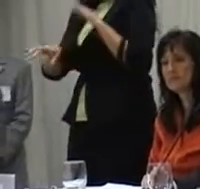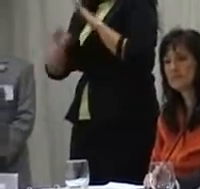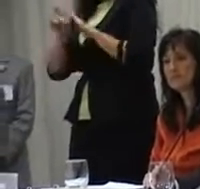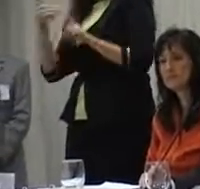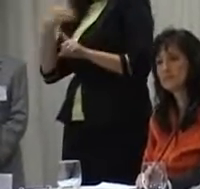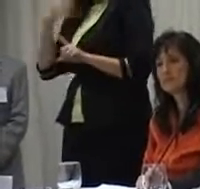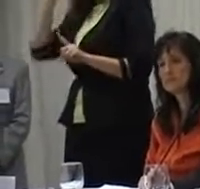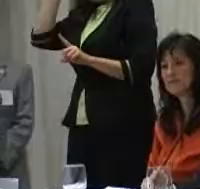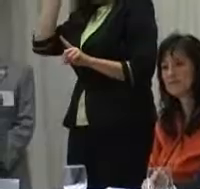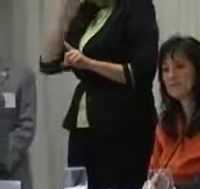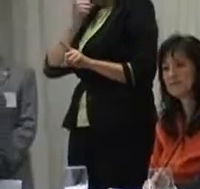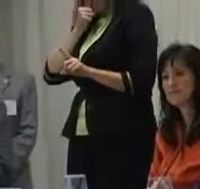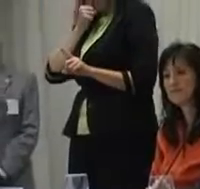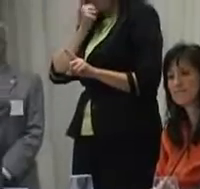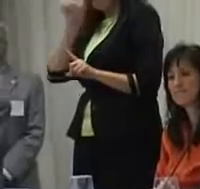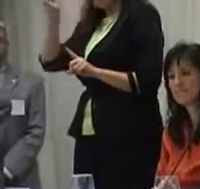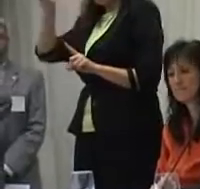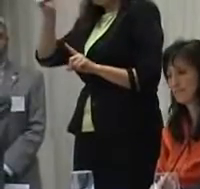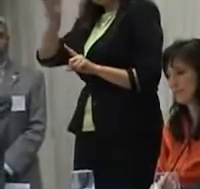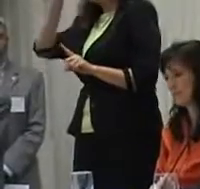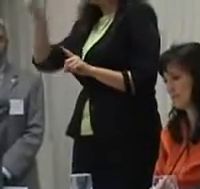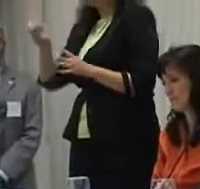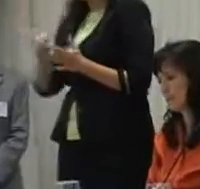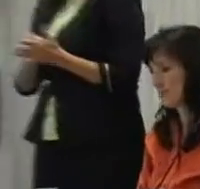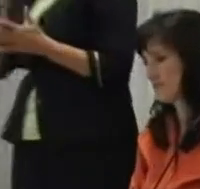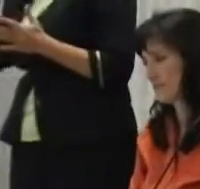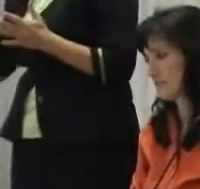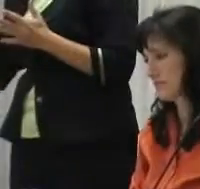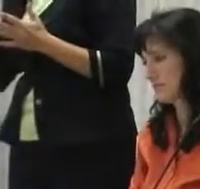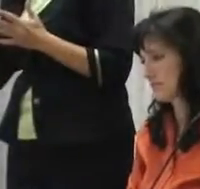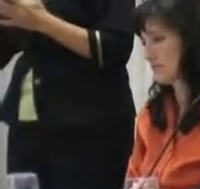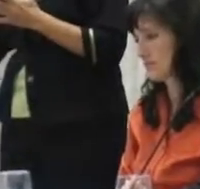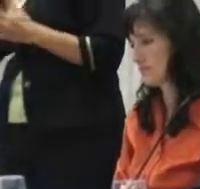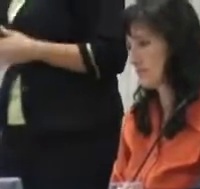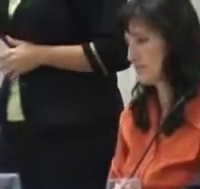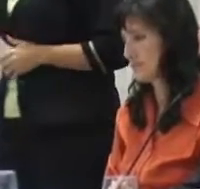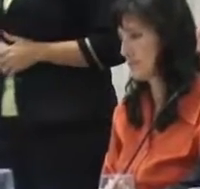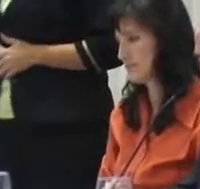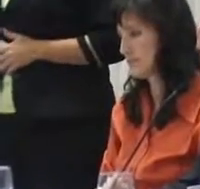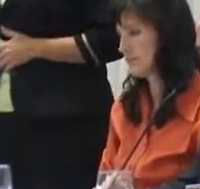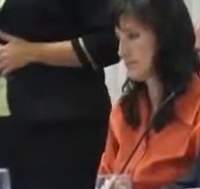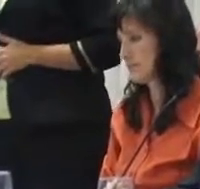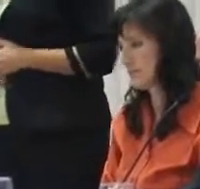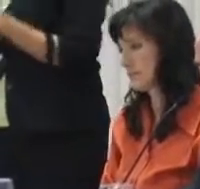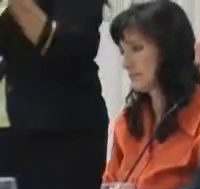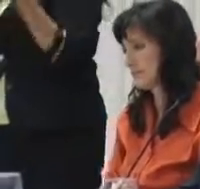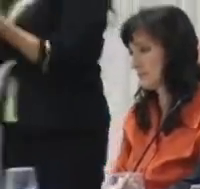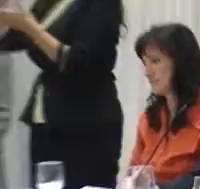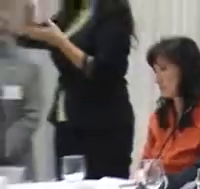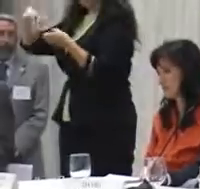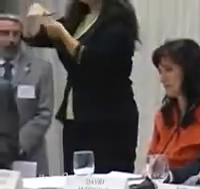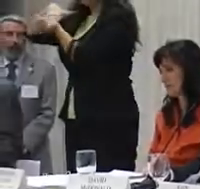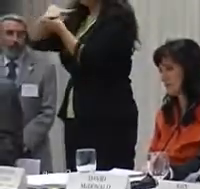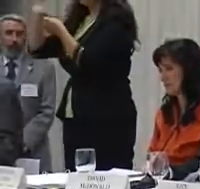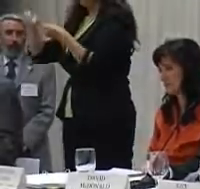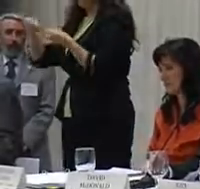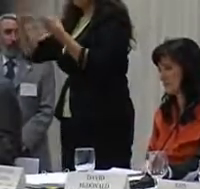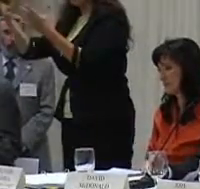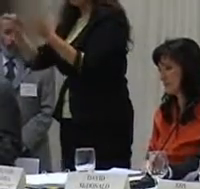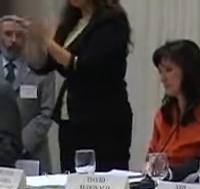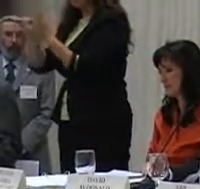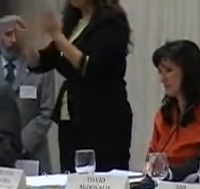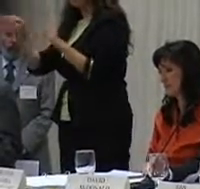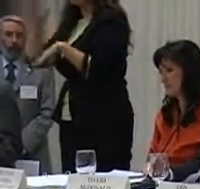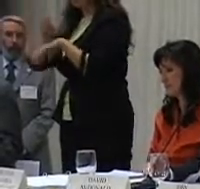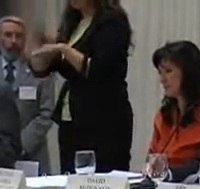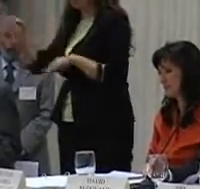womb by abortion. CHEO, here in our riding, offers abortion as part of its screening program on